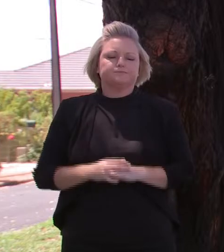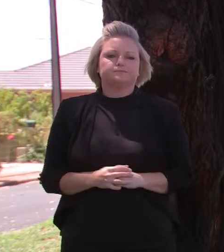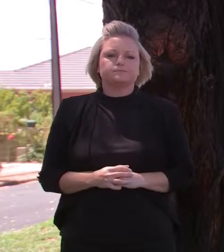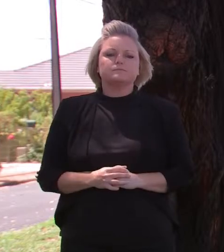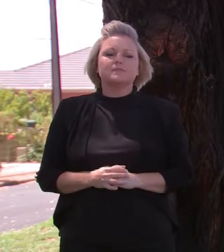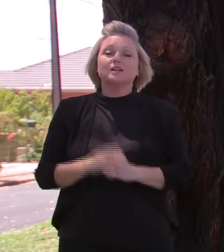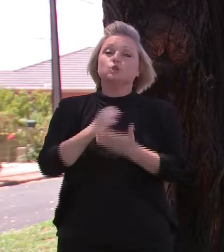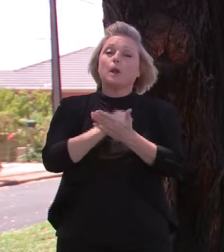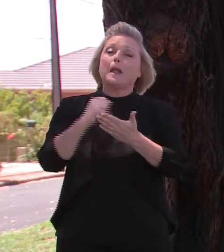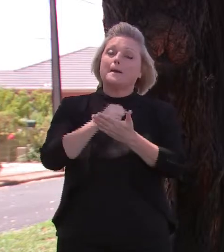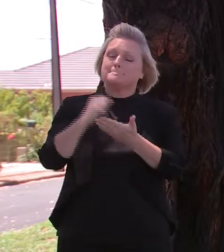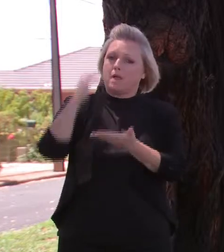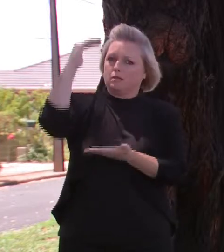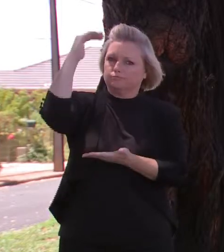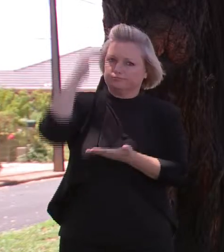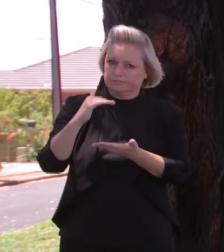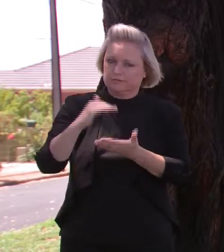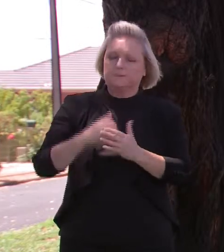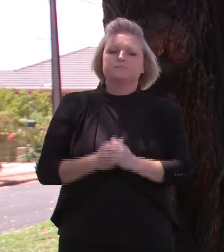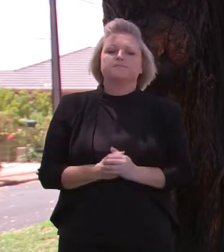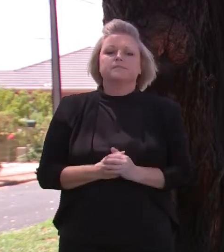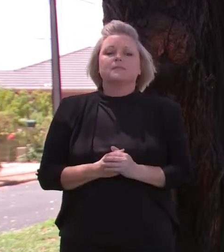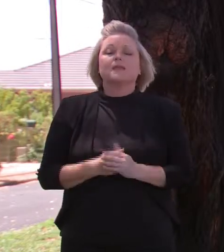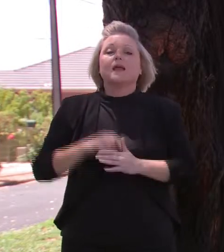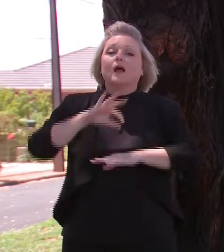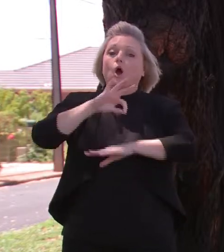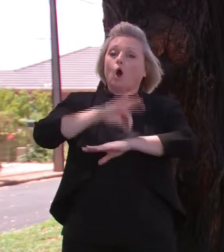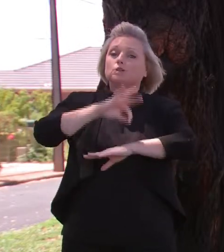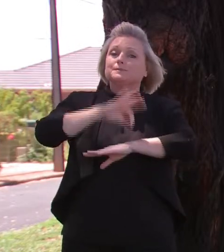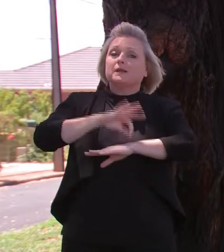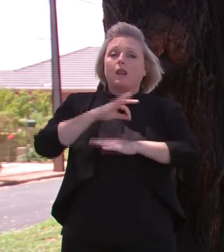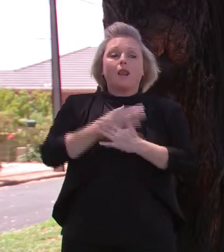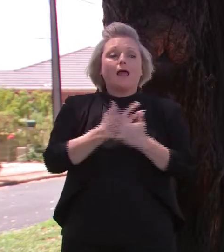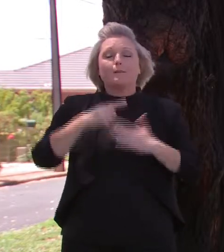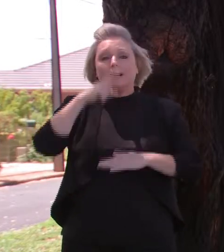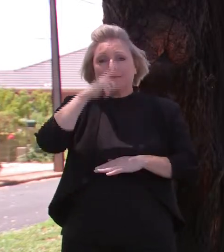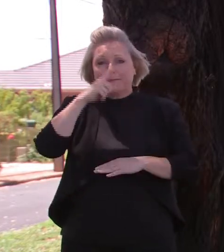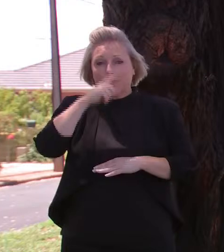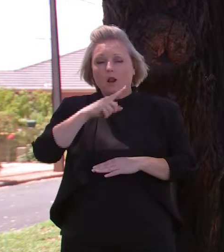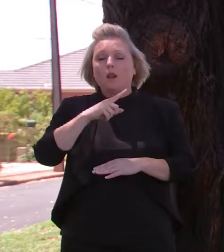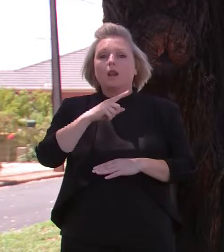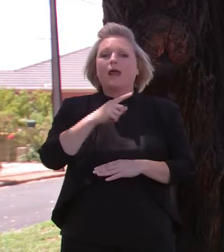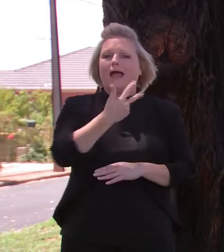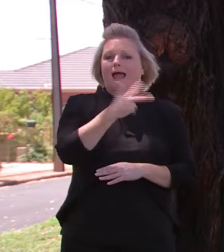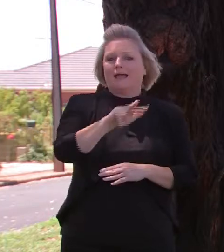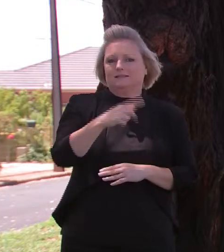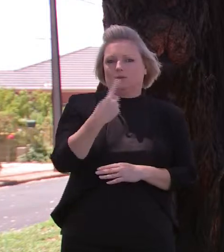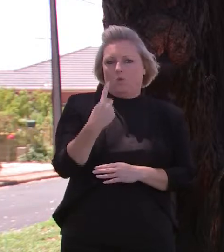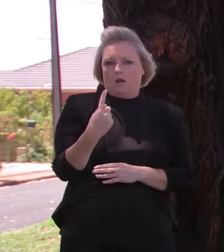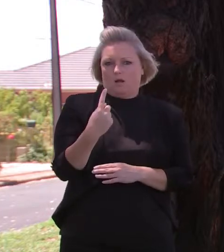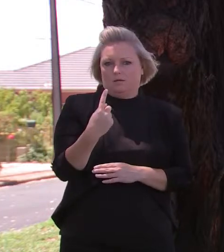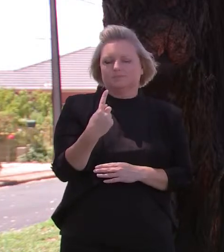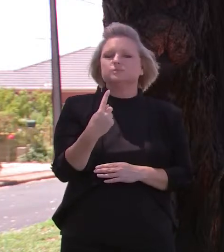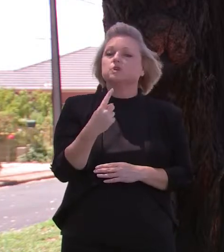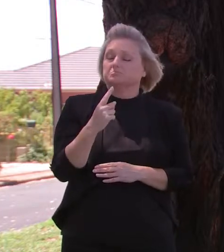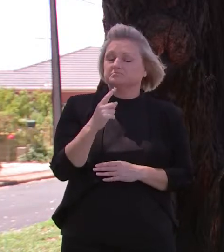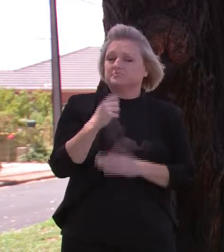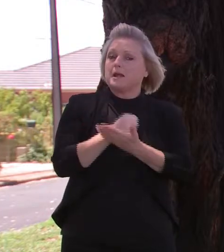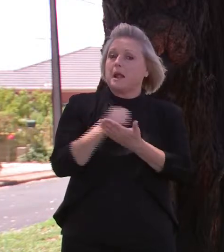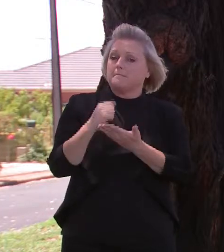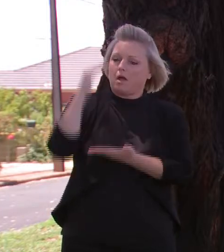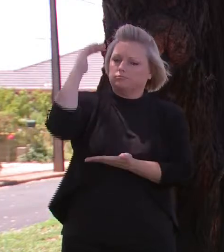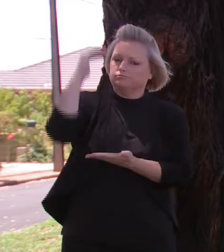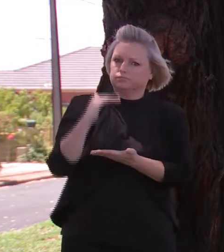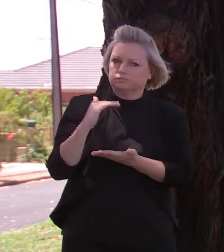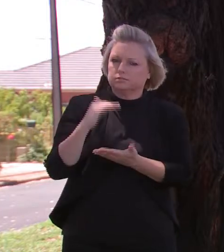time. We have 281 people in hospital, so again a slight reduction on where we have been.